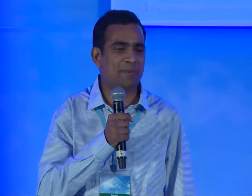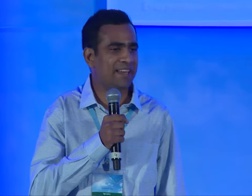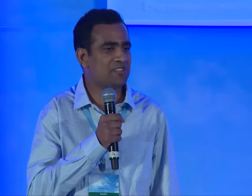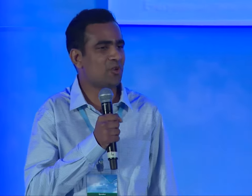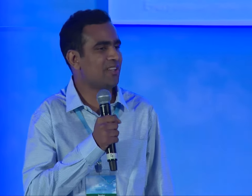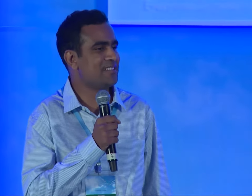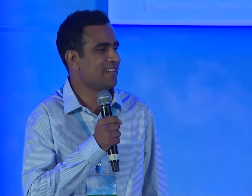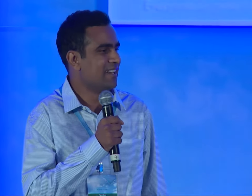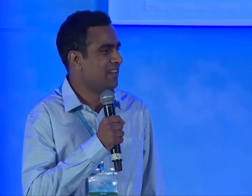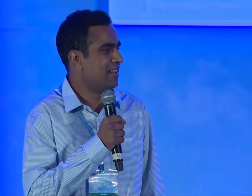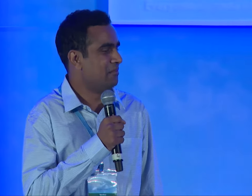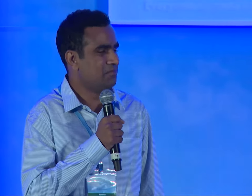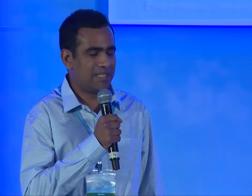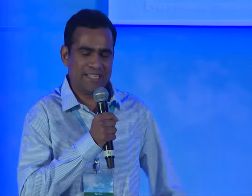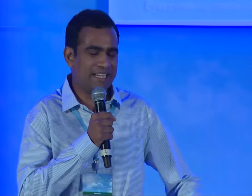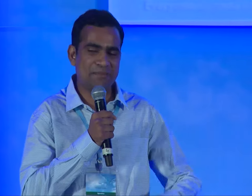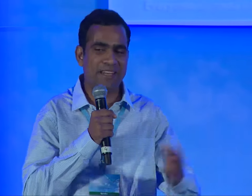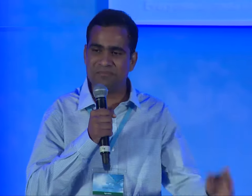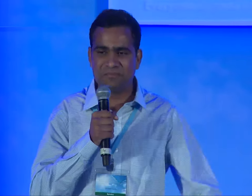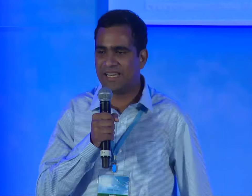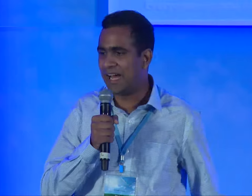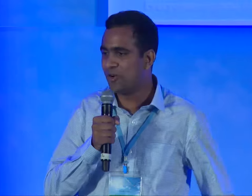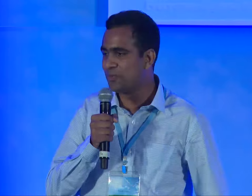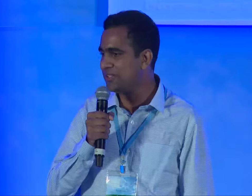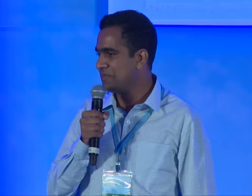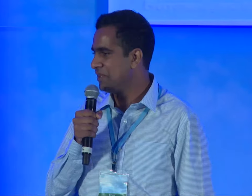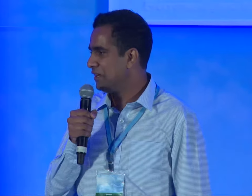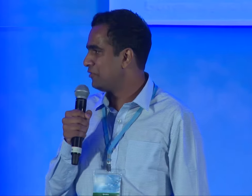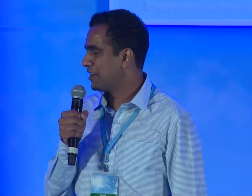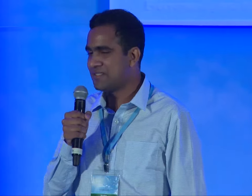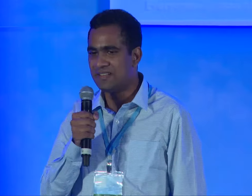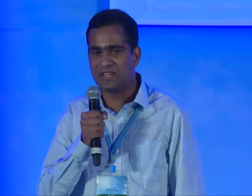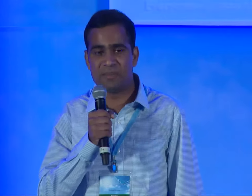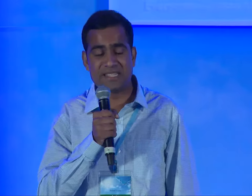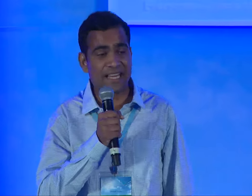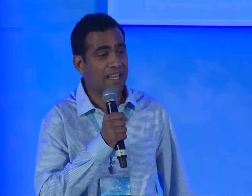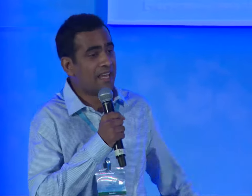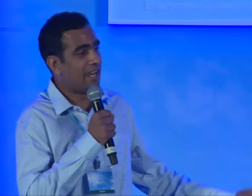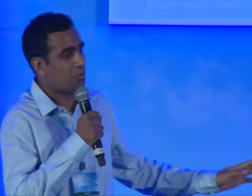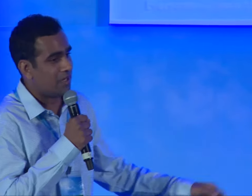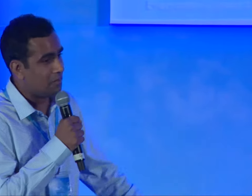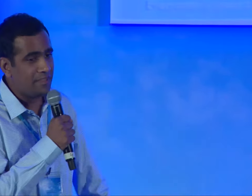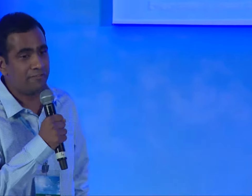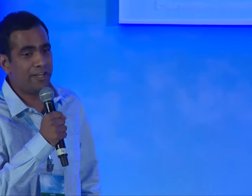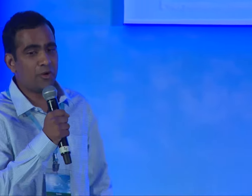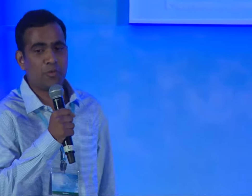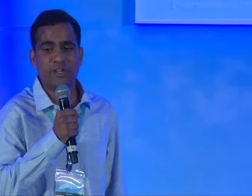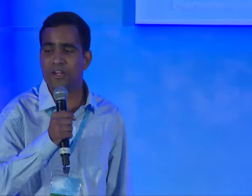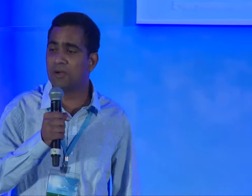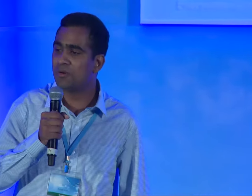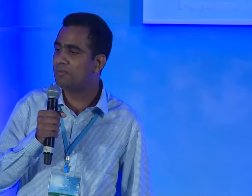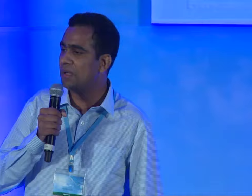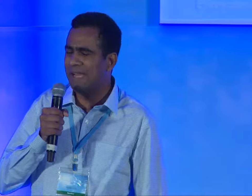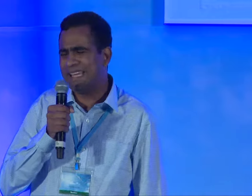very inspiring stories. It's been an eye-opener for us, basically. Now, in the video, we